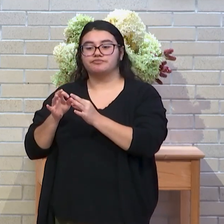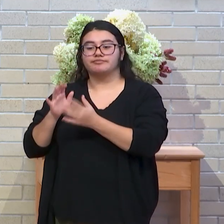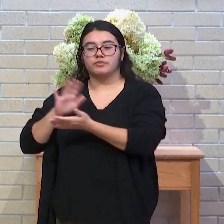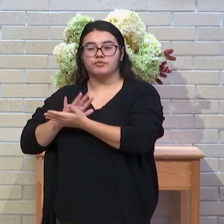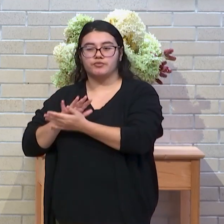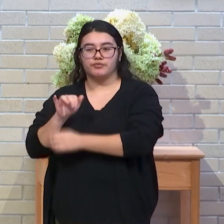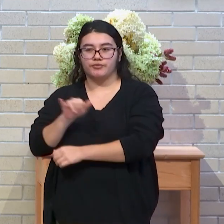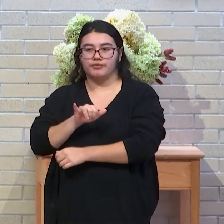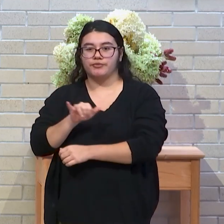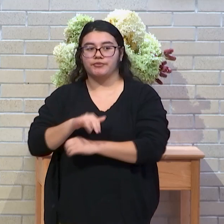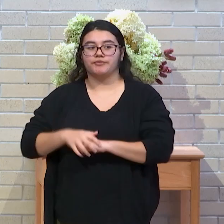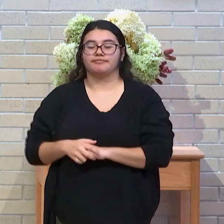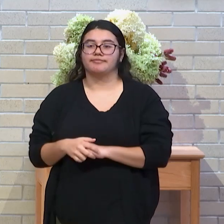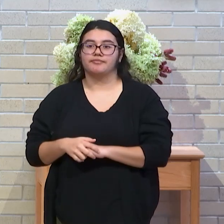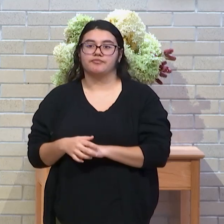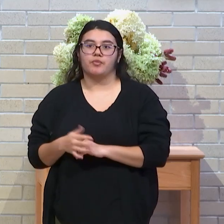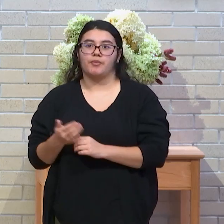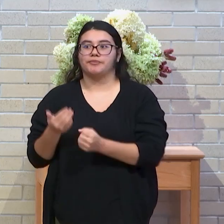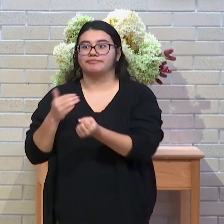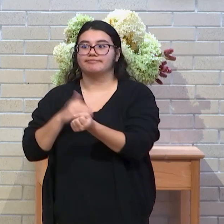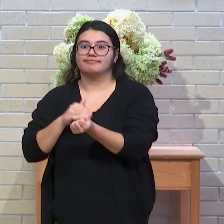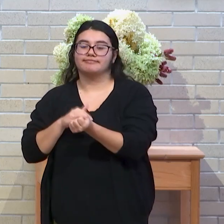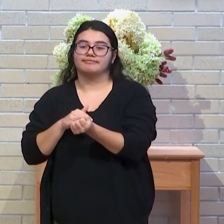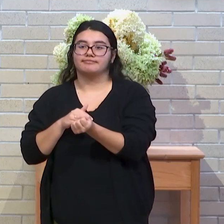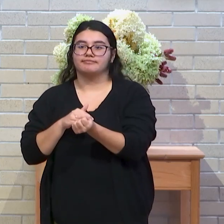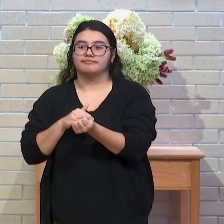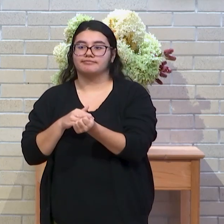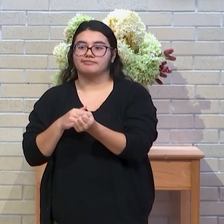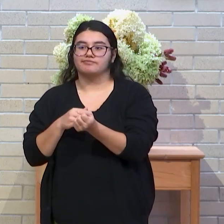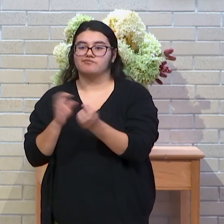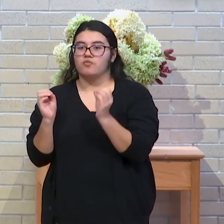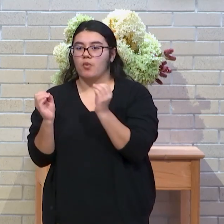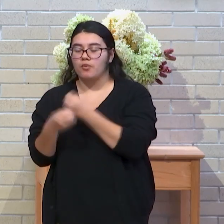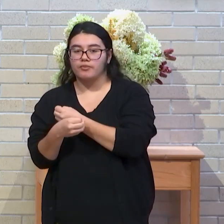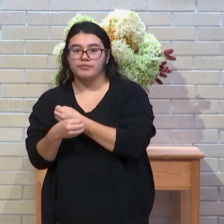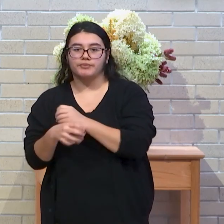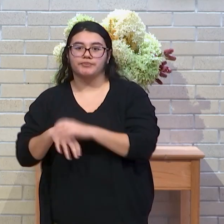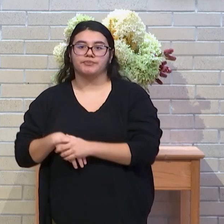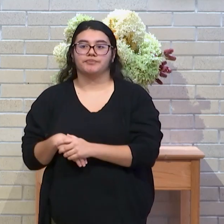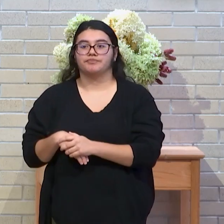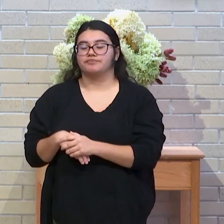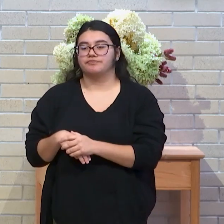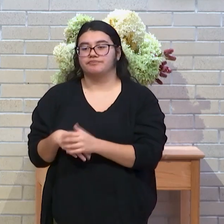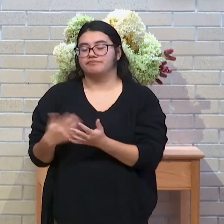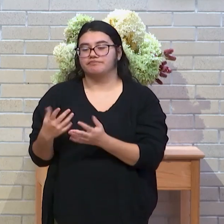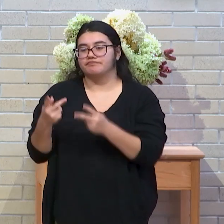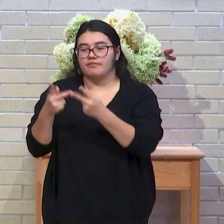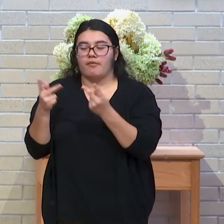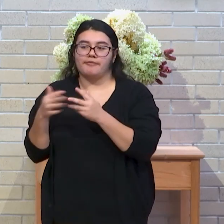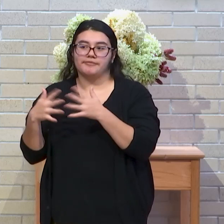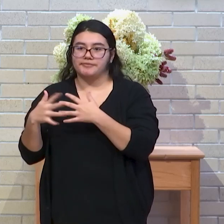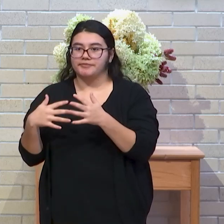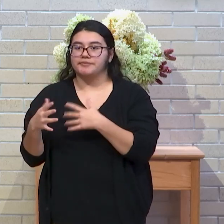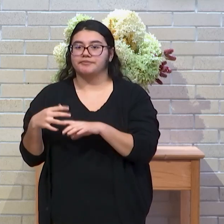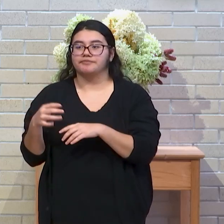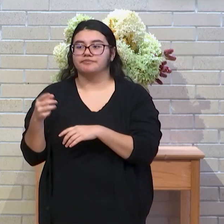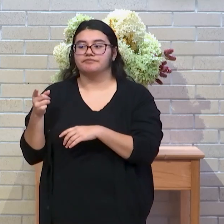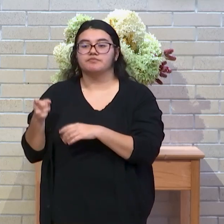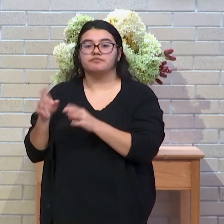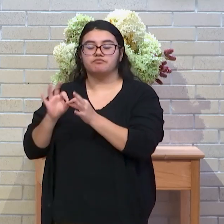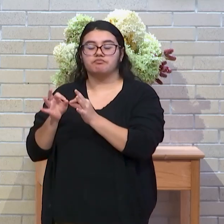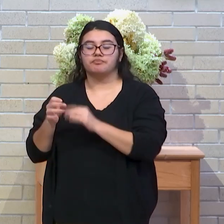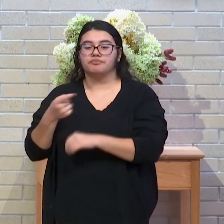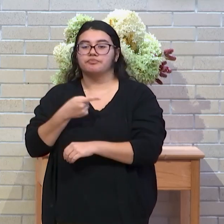go anywhere, like his doctor's appointments, or we're going to museums and stuff like that. She was actually one of the interpreters that helped